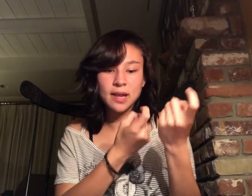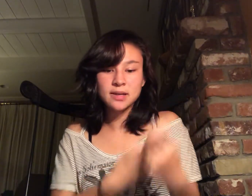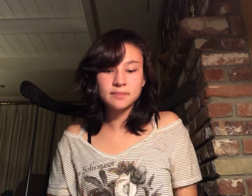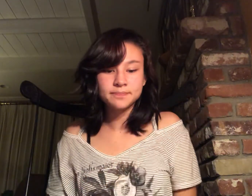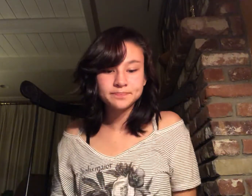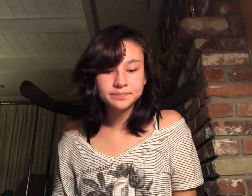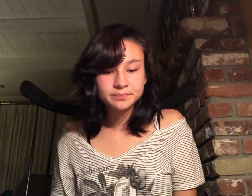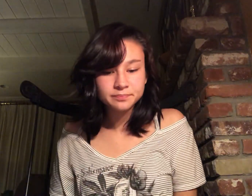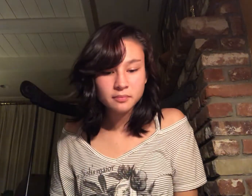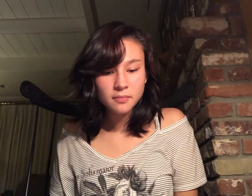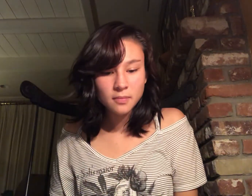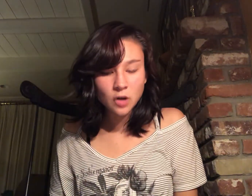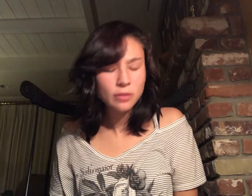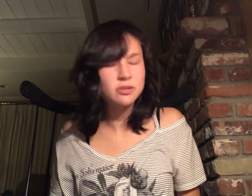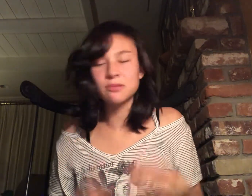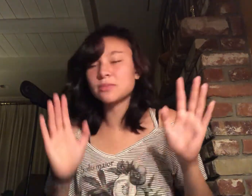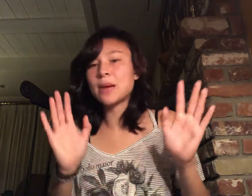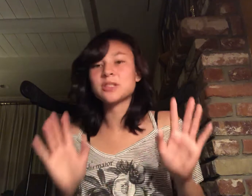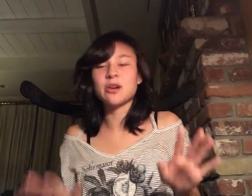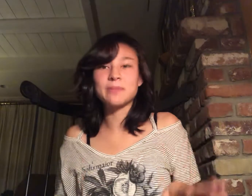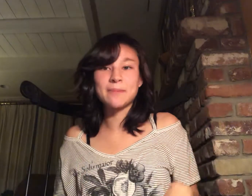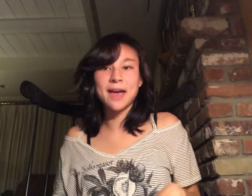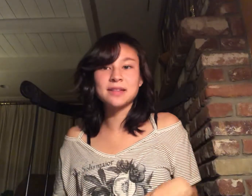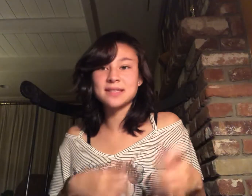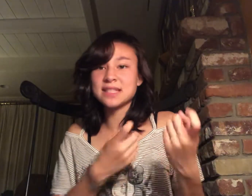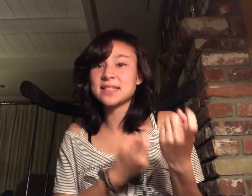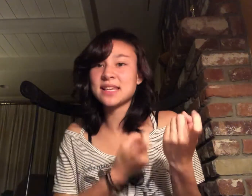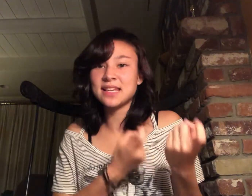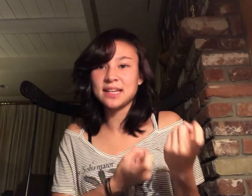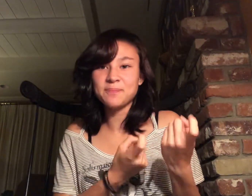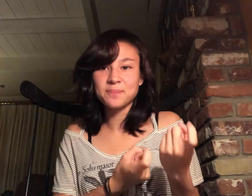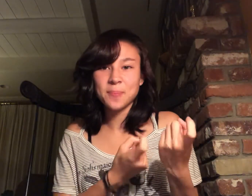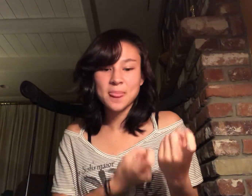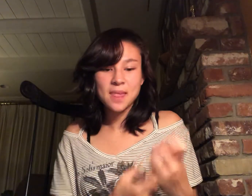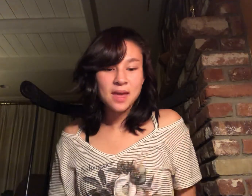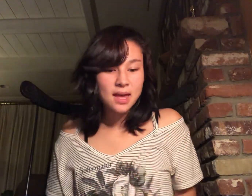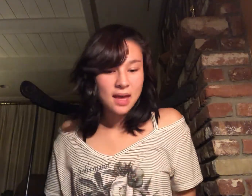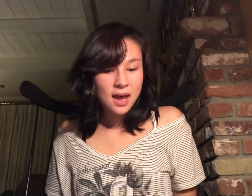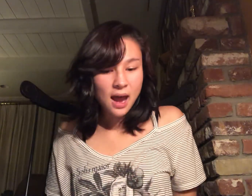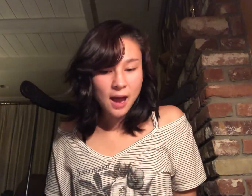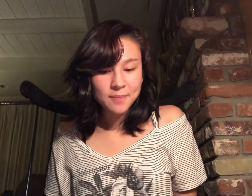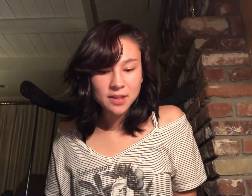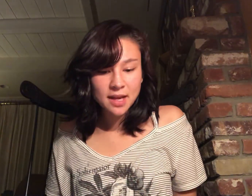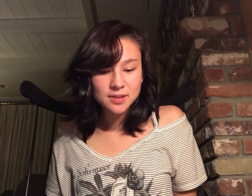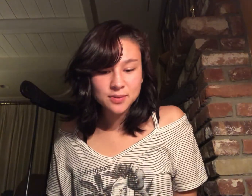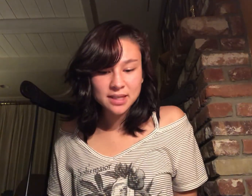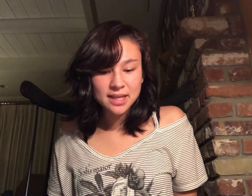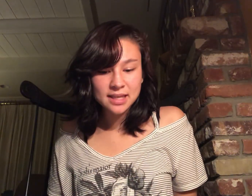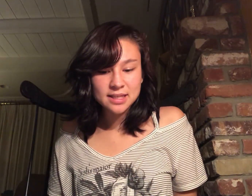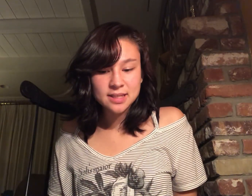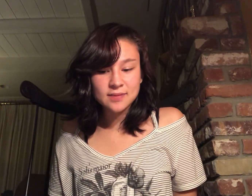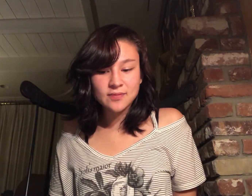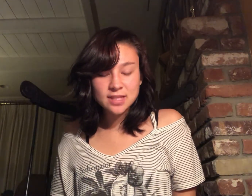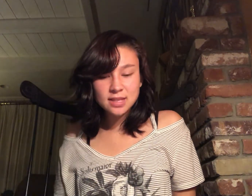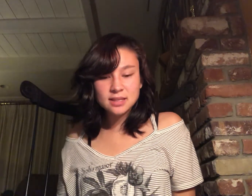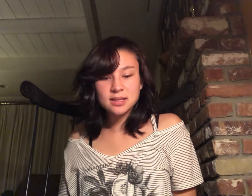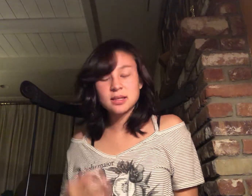rollerblade. Or no, I'm sorry, my bad. This is ski. The next one is visit.